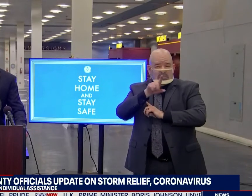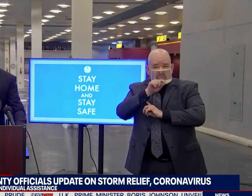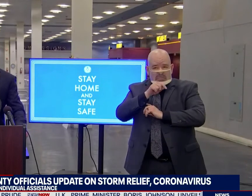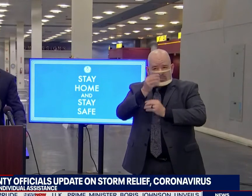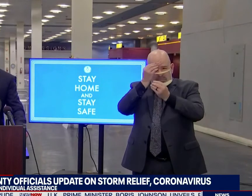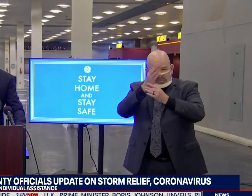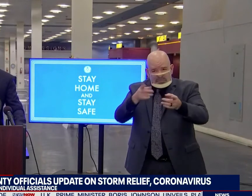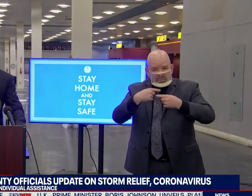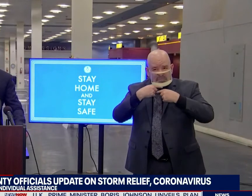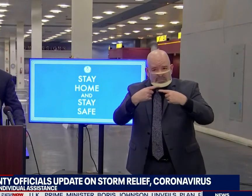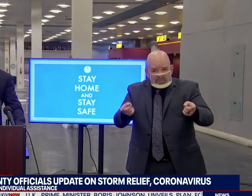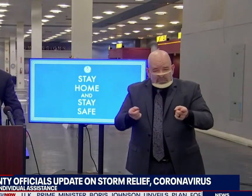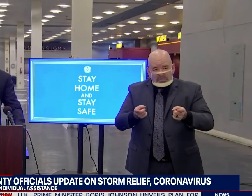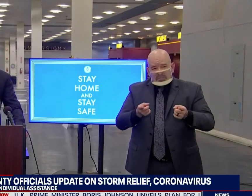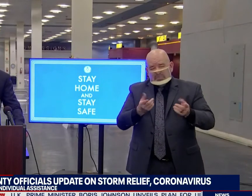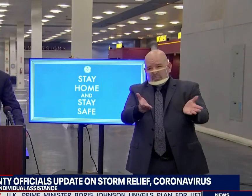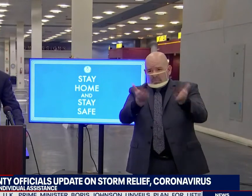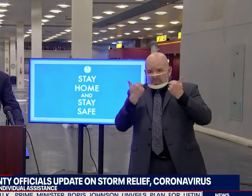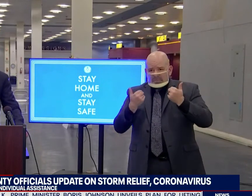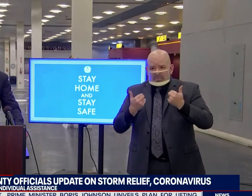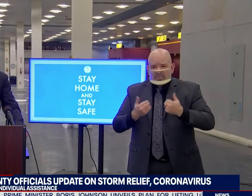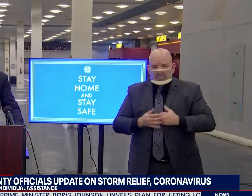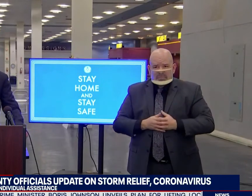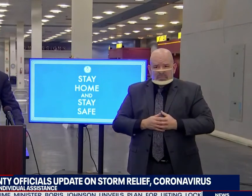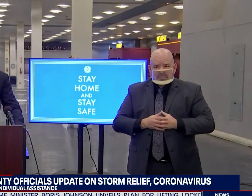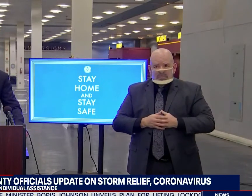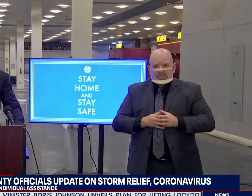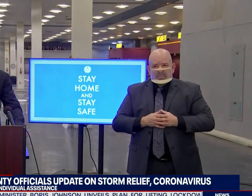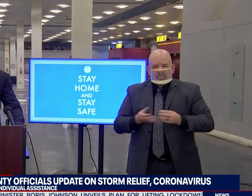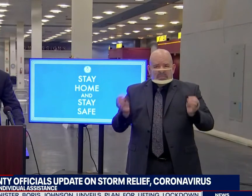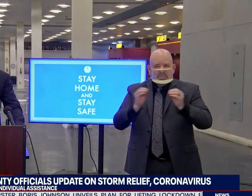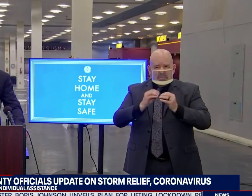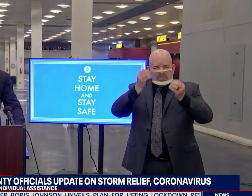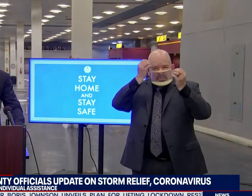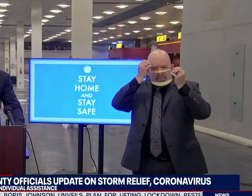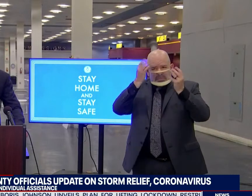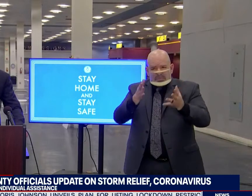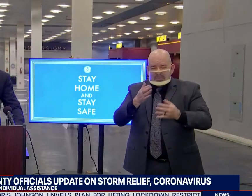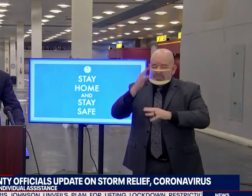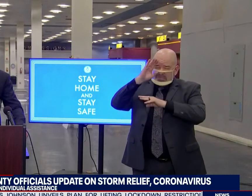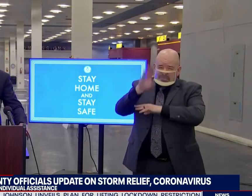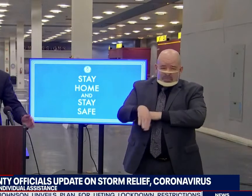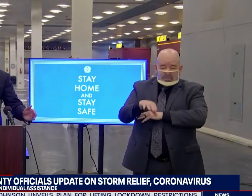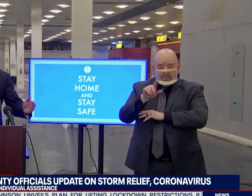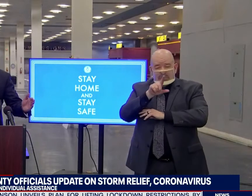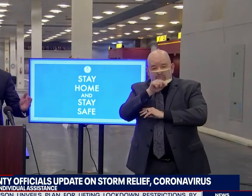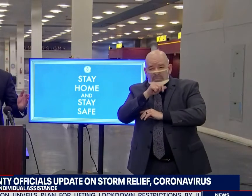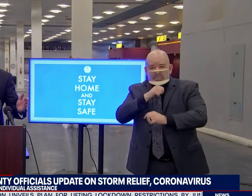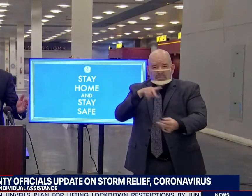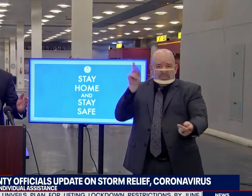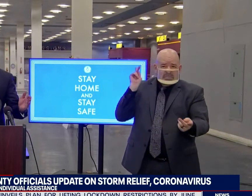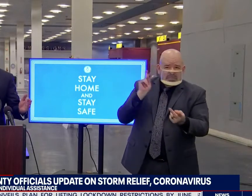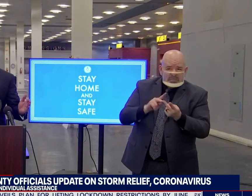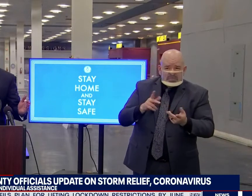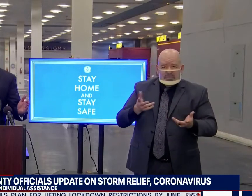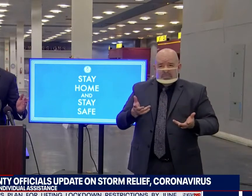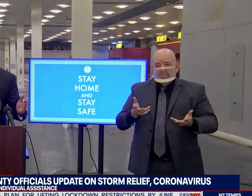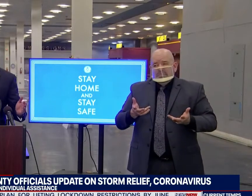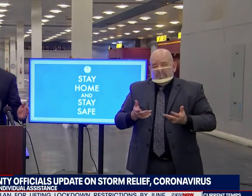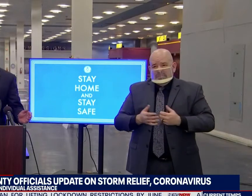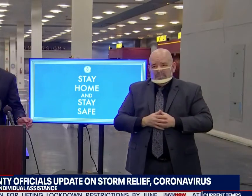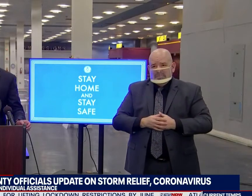to come and get shots and again I know this is not an ideal way to keep you informed but um our initial first doses